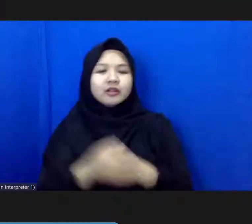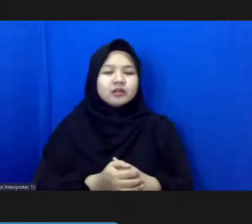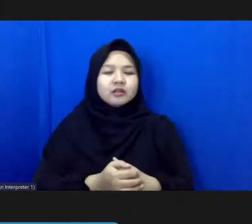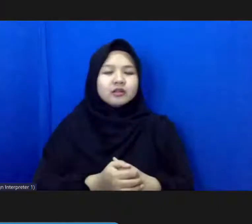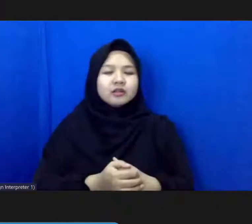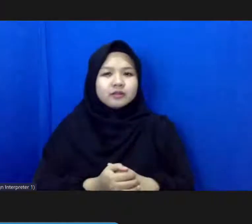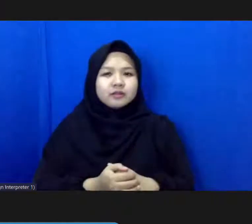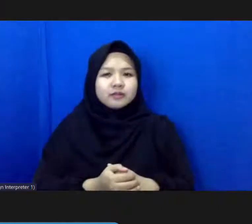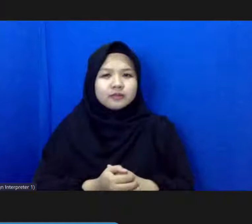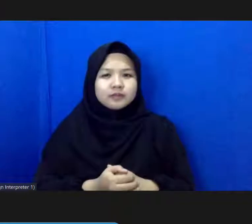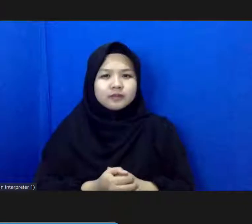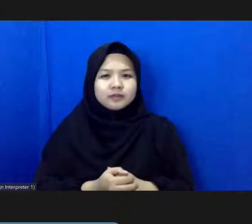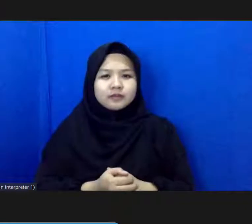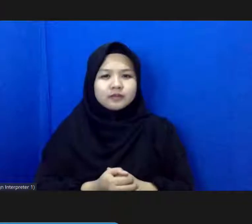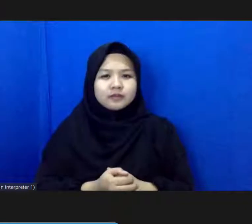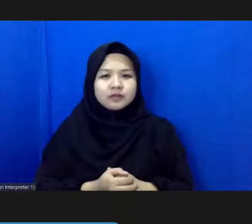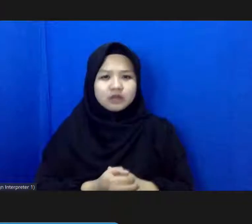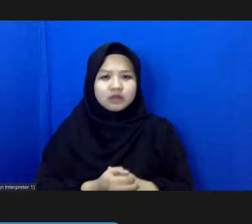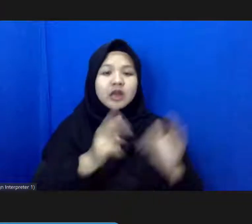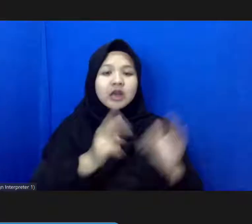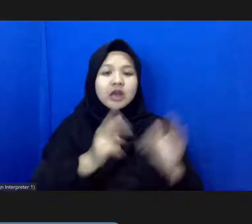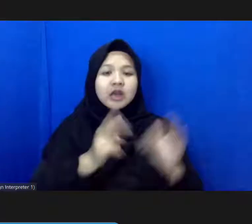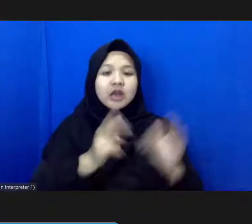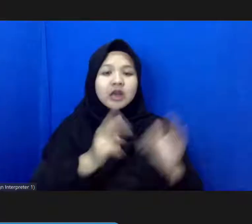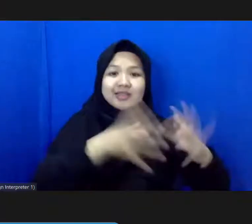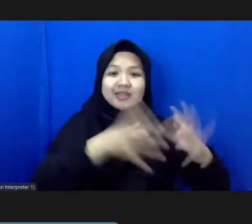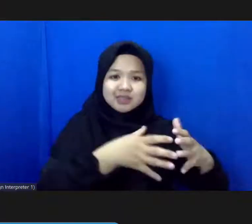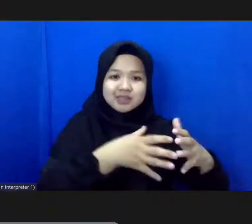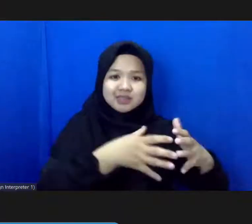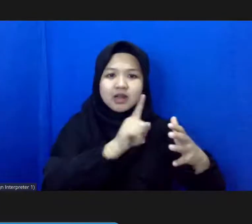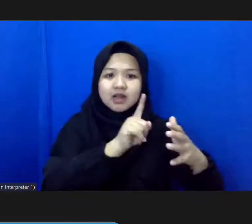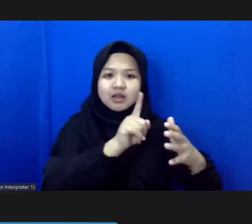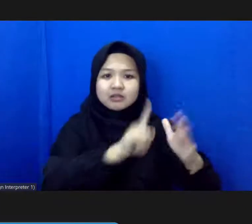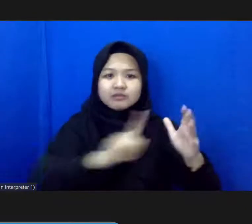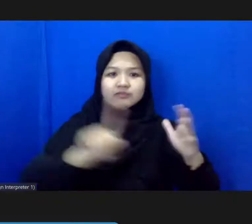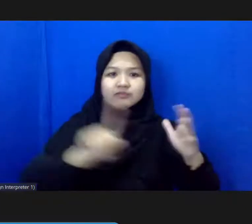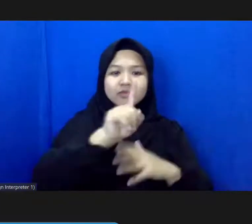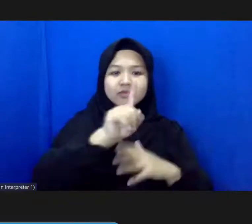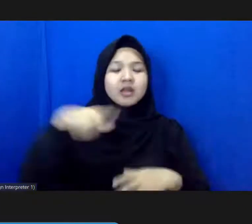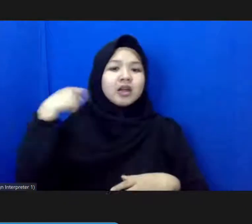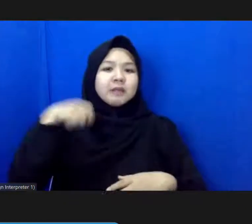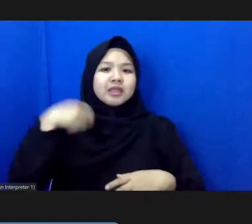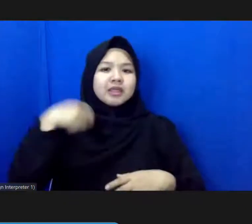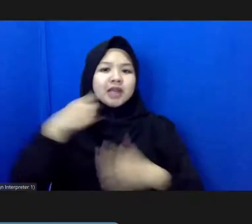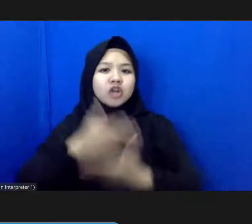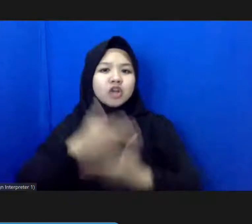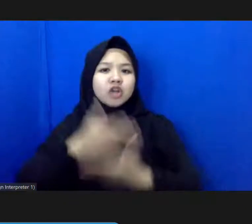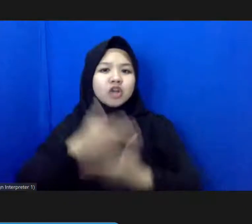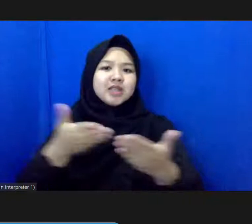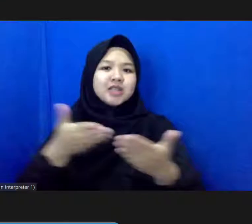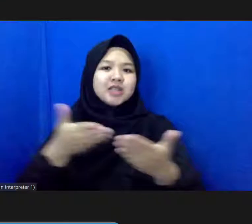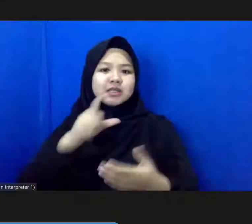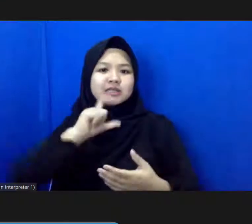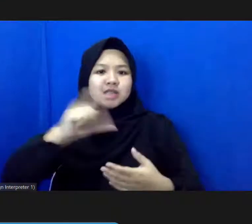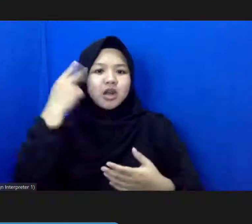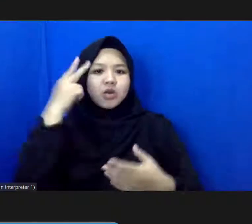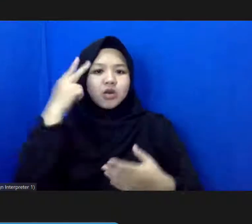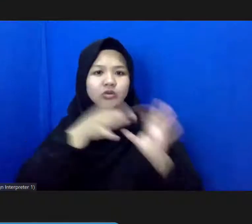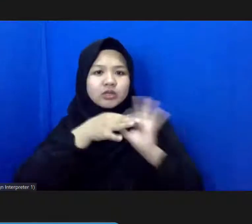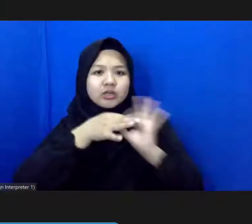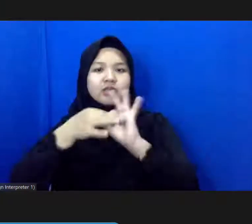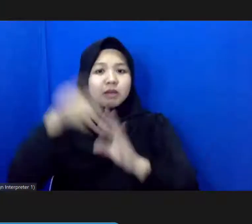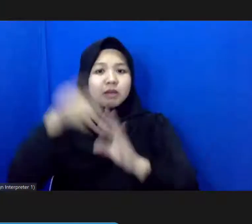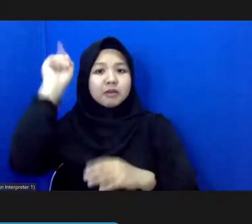some like the national cluster is under the Ministry of Social Affairs, so it's a good way to engage with the government for that